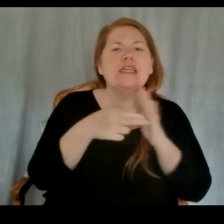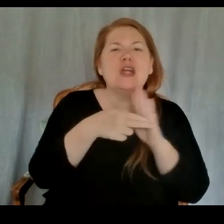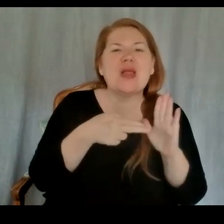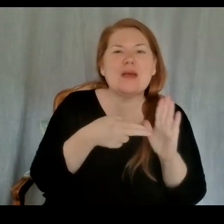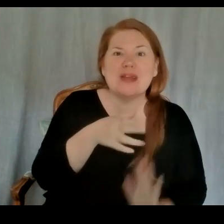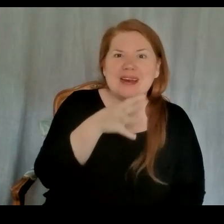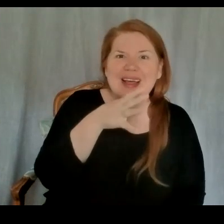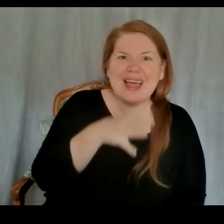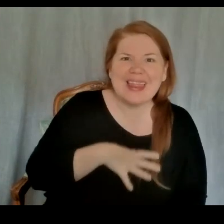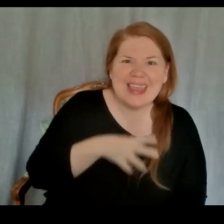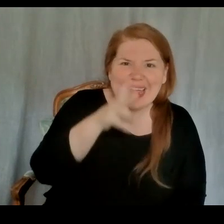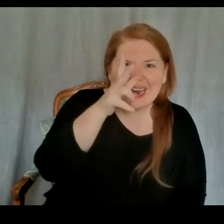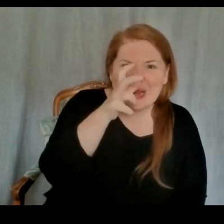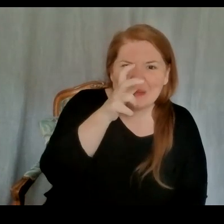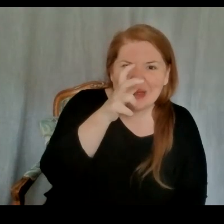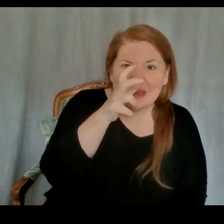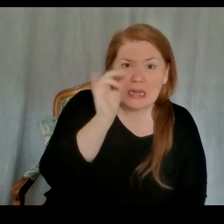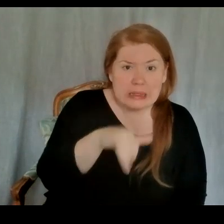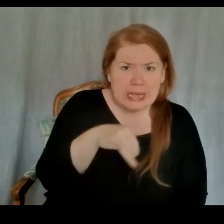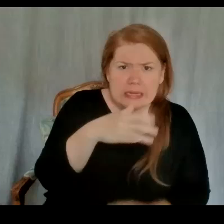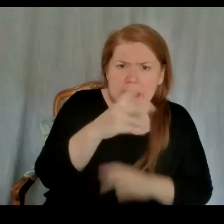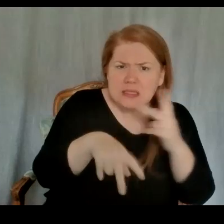ladybug is an insect.